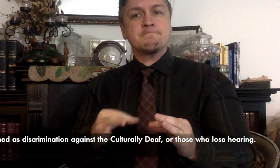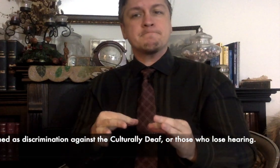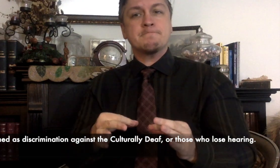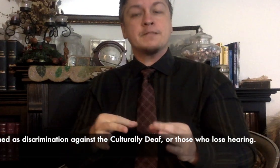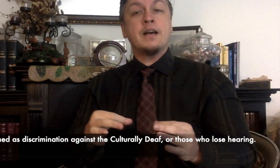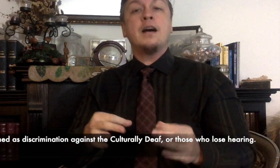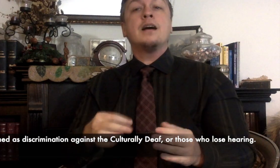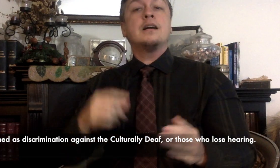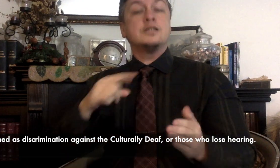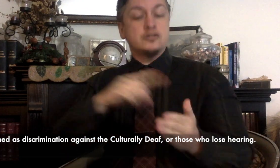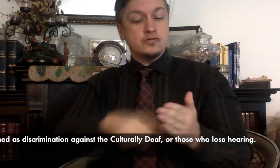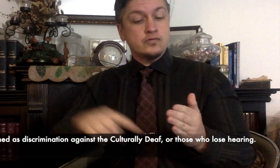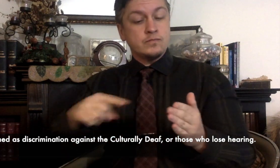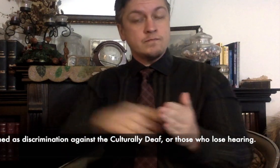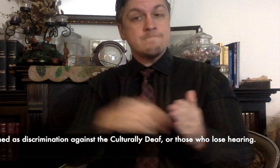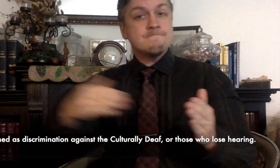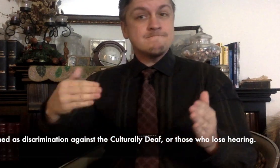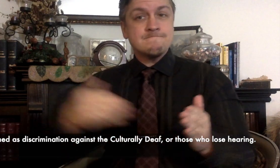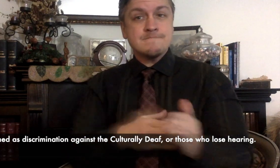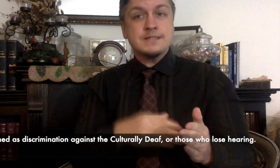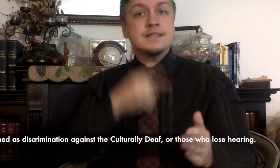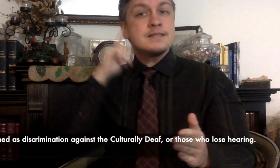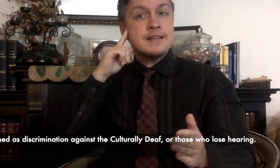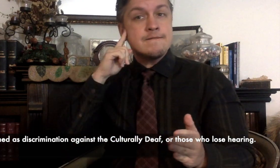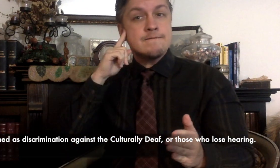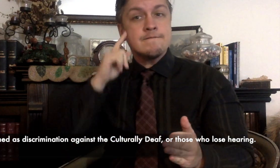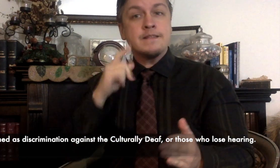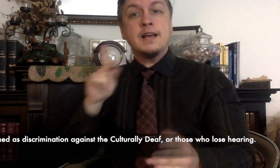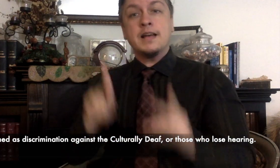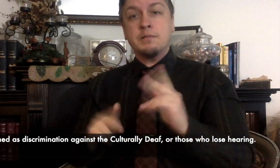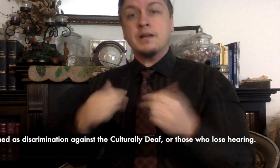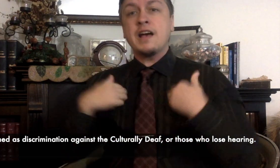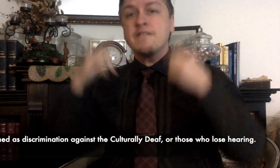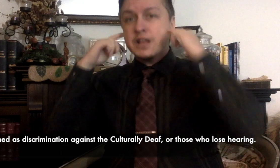discrimination against the culturally deaf or those who lose hearing.